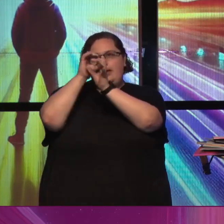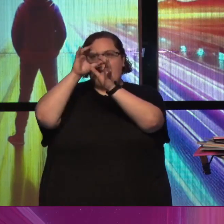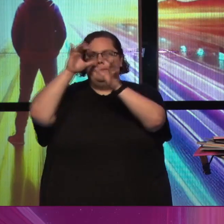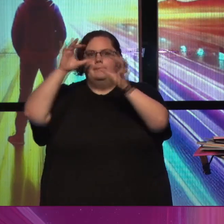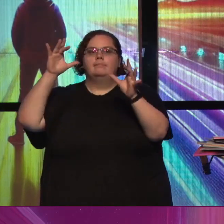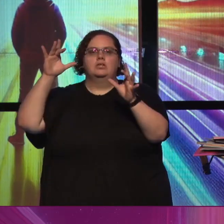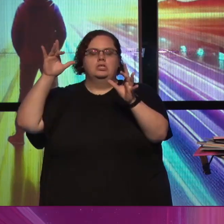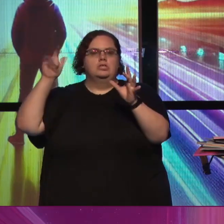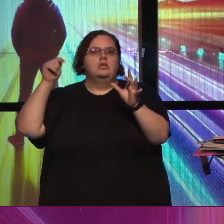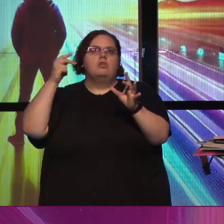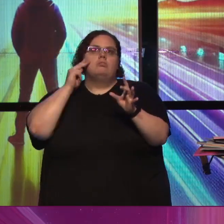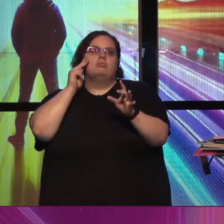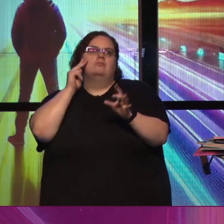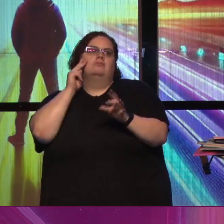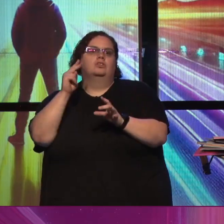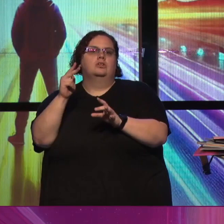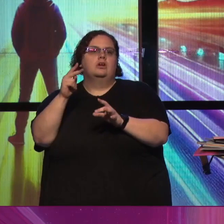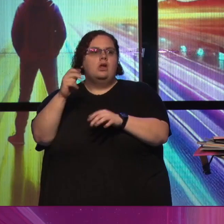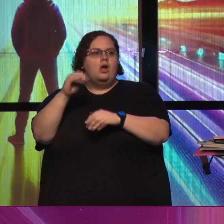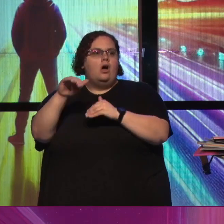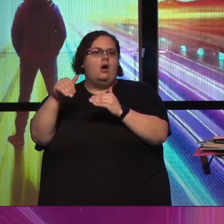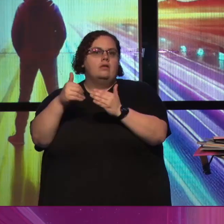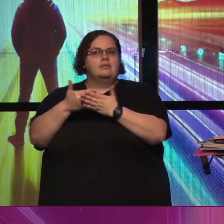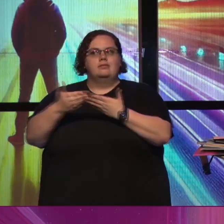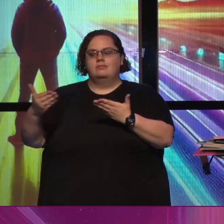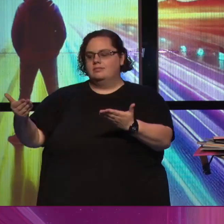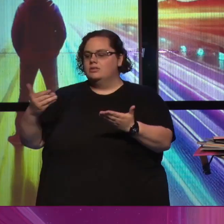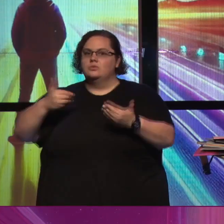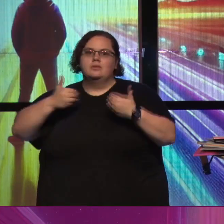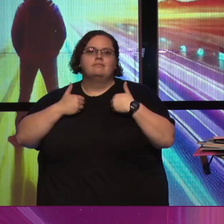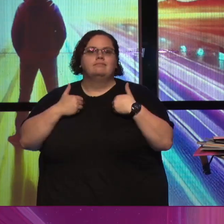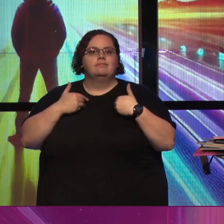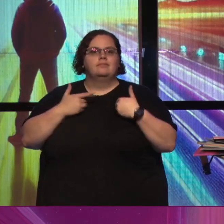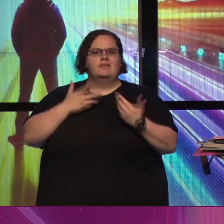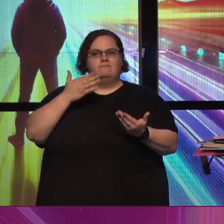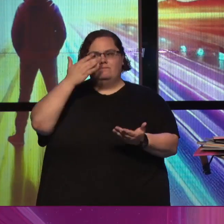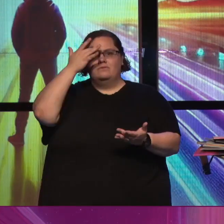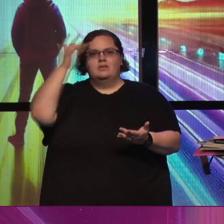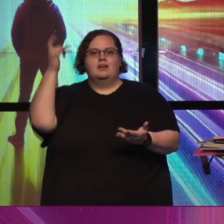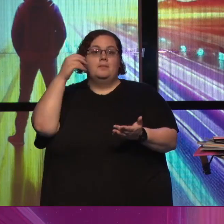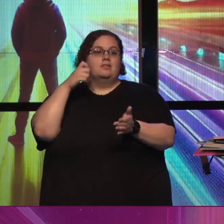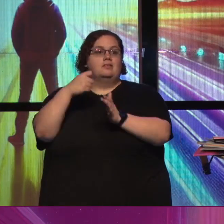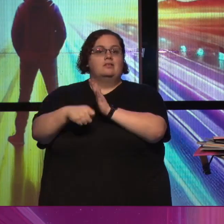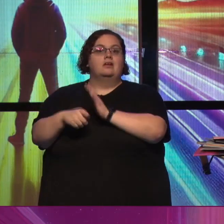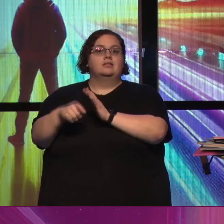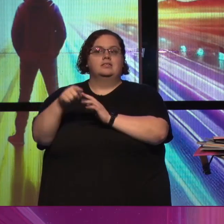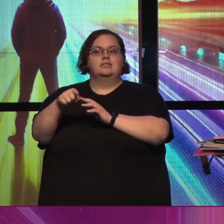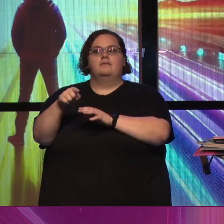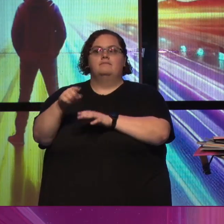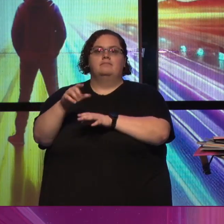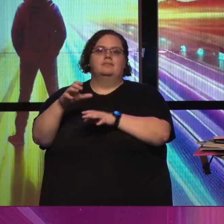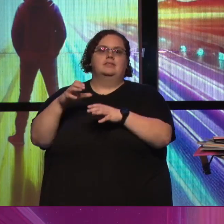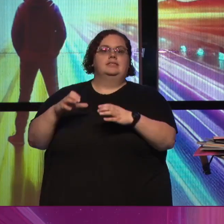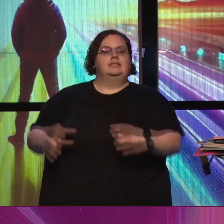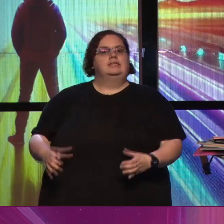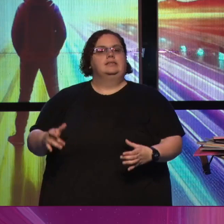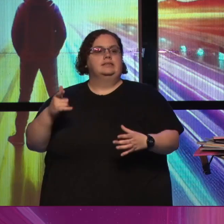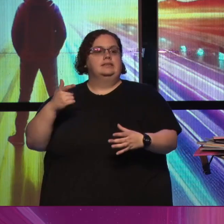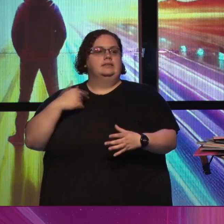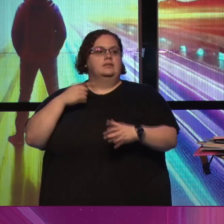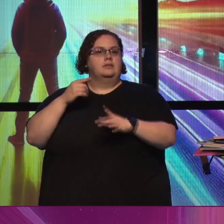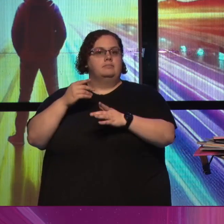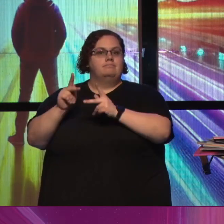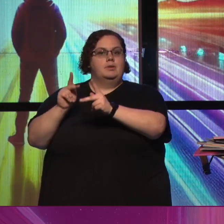opulent we are. Look at all the adornments that we have. Forget about the cost to its citizens. Forget about the cost to people and the